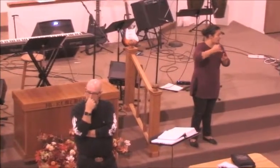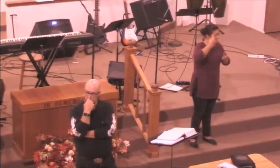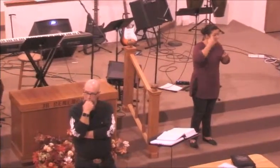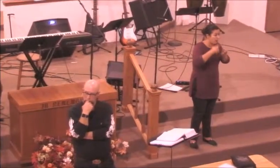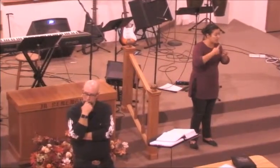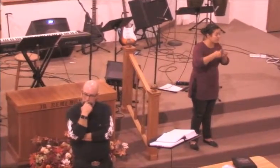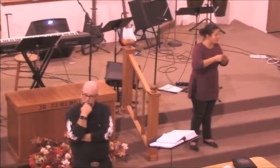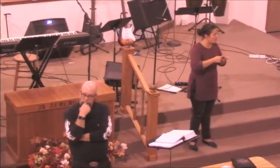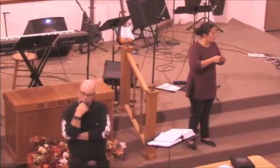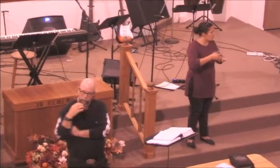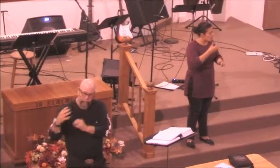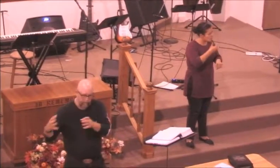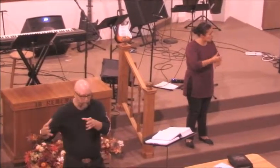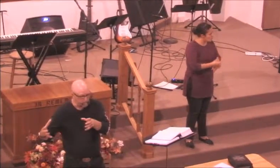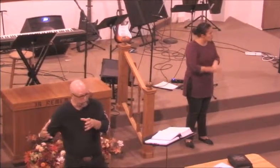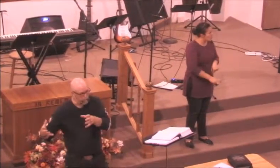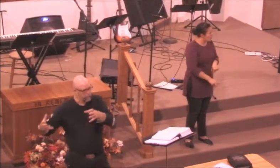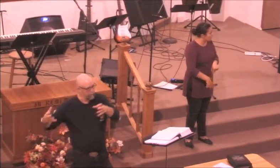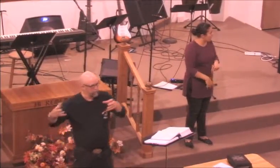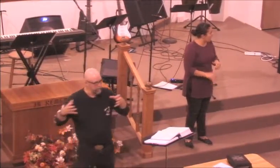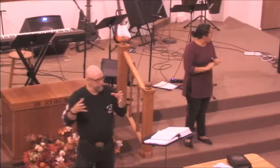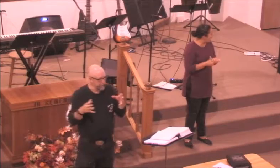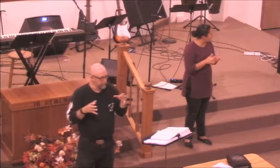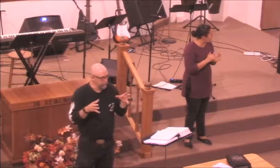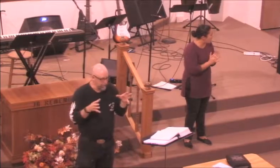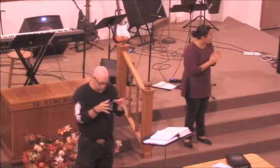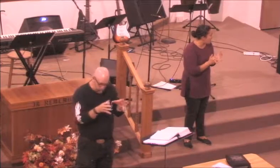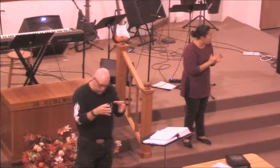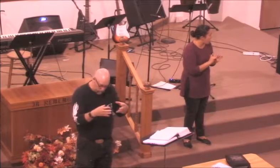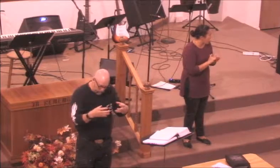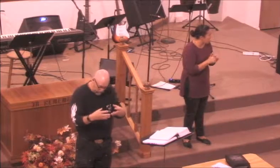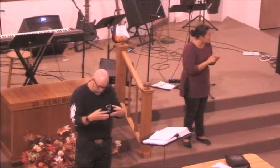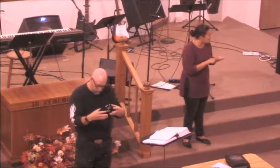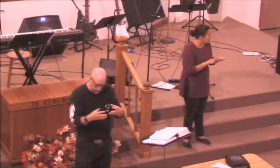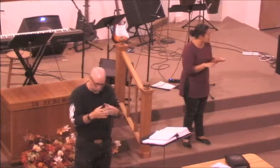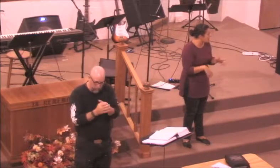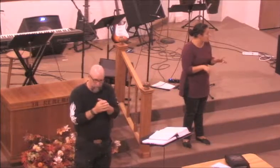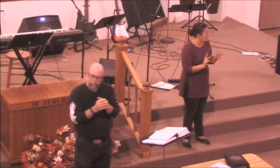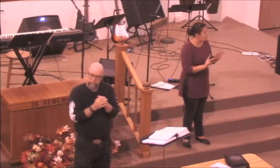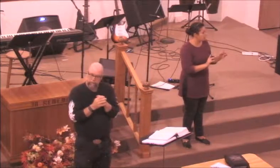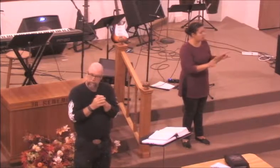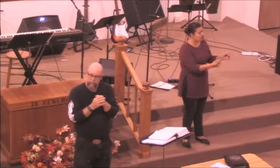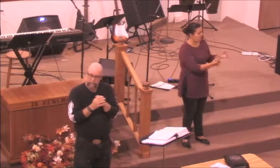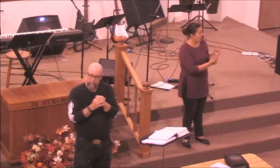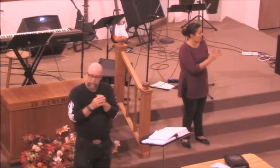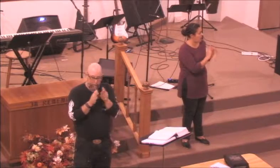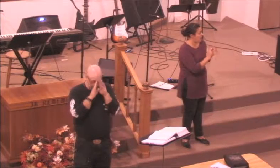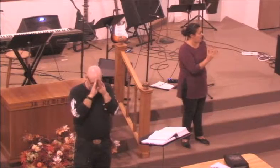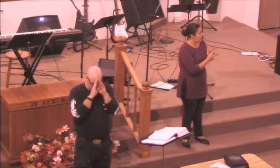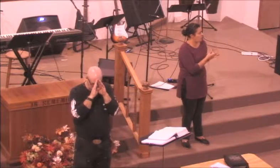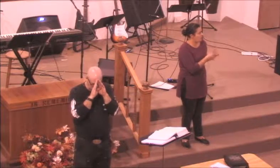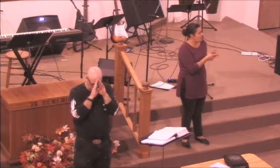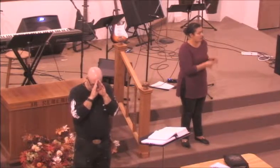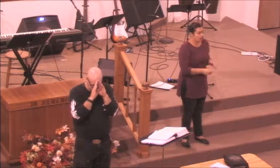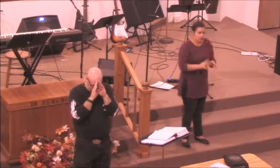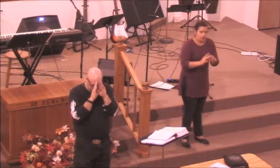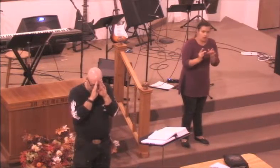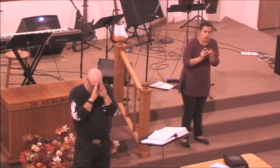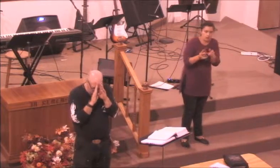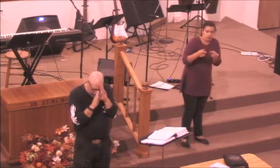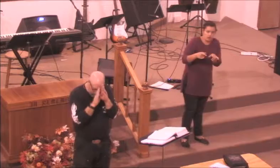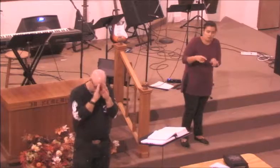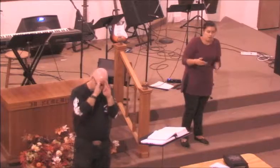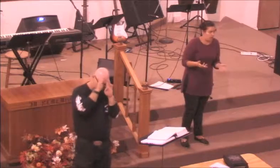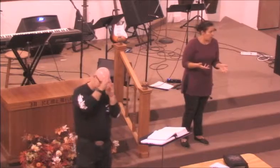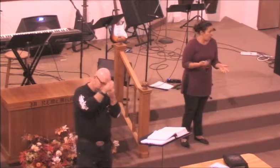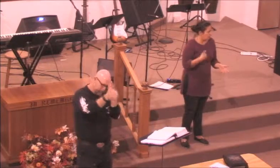How does that work? When I got people coming up and saying, this is going on, that's going on. And I got to say, okay, now how